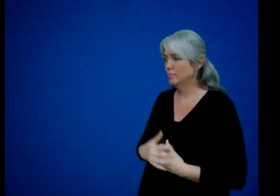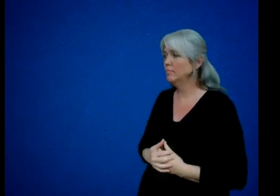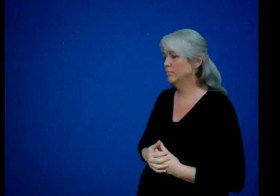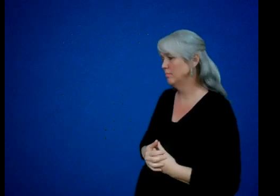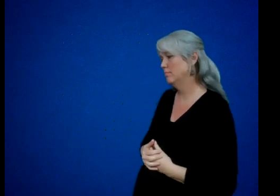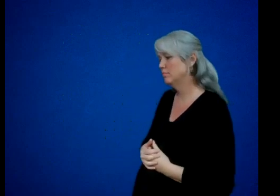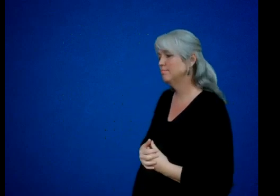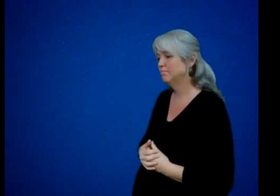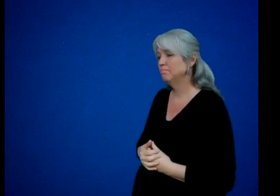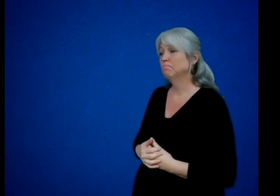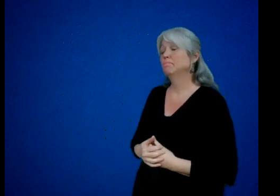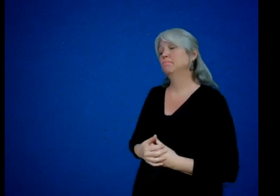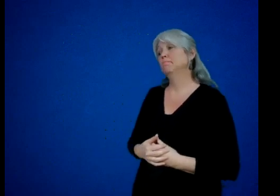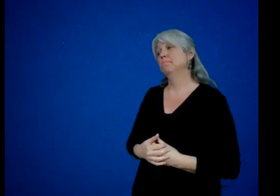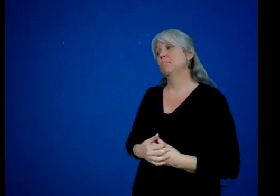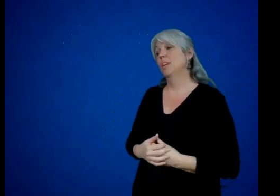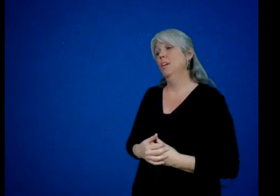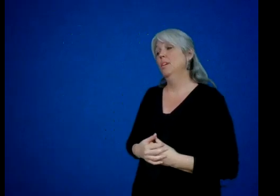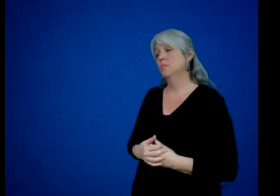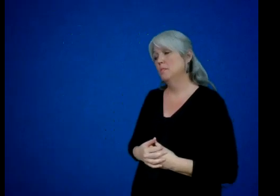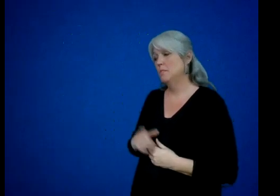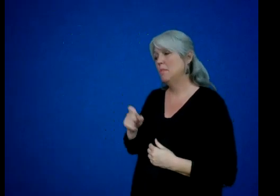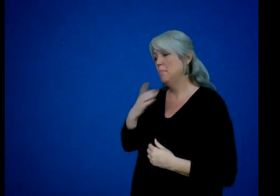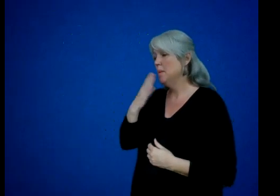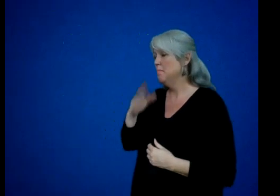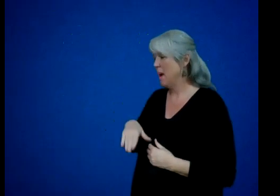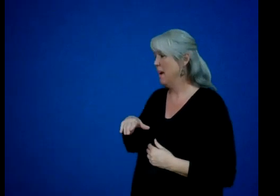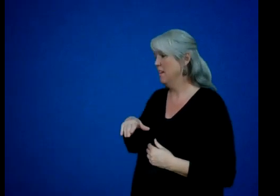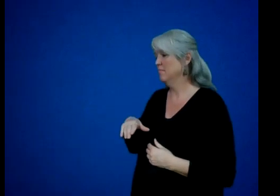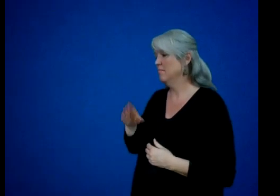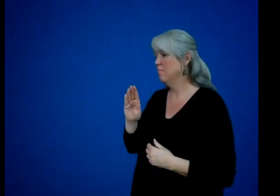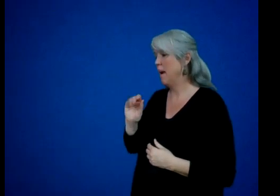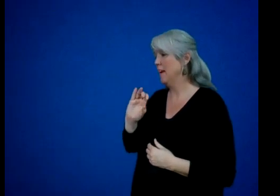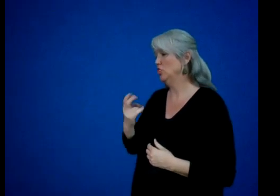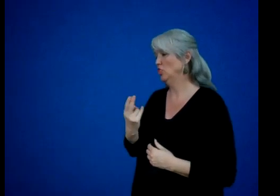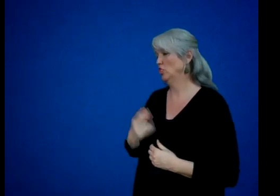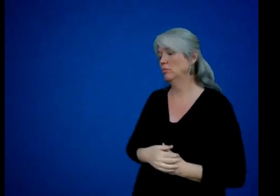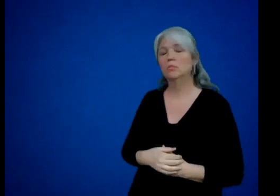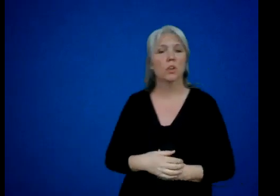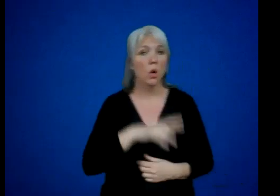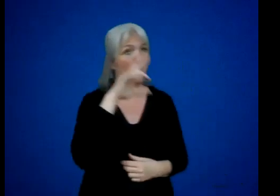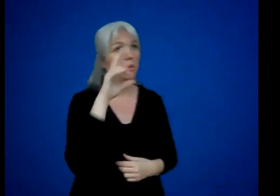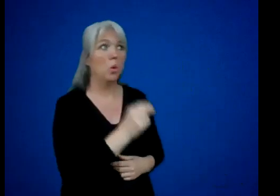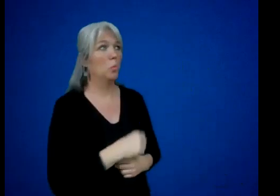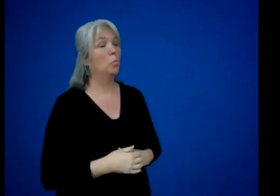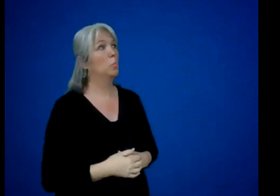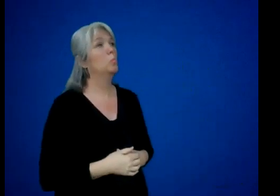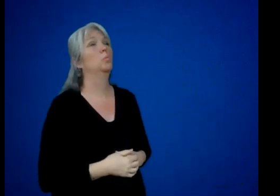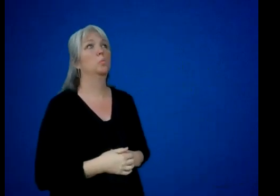and sighed. "It must be a bad batch." "No," I told him. I sat up in